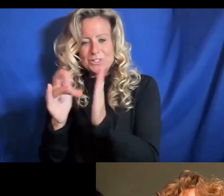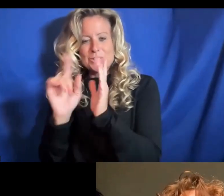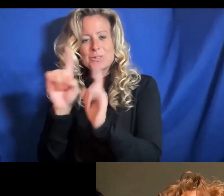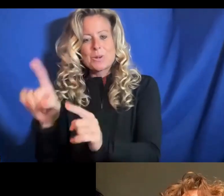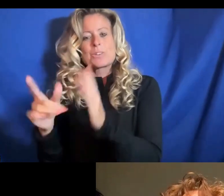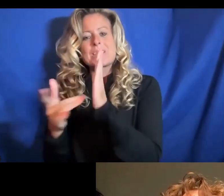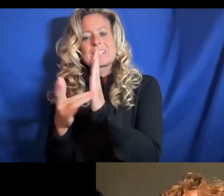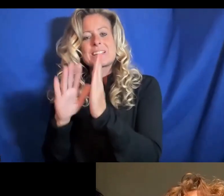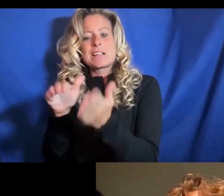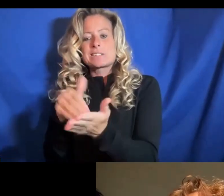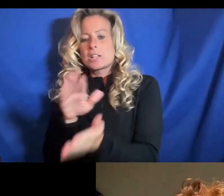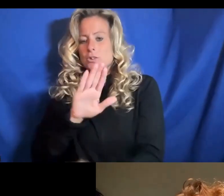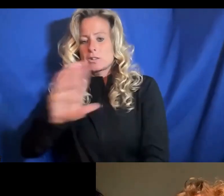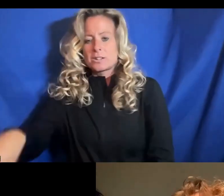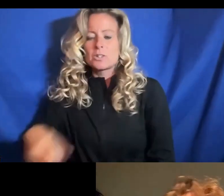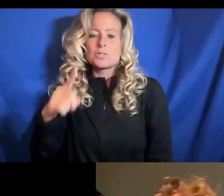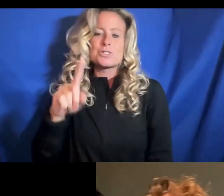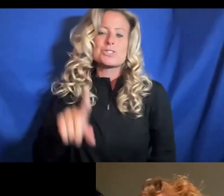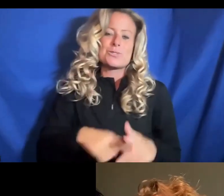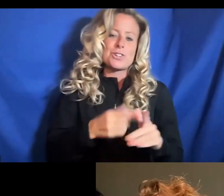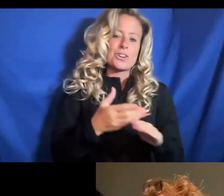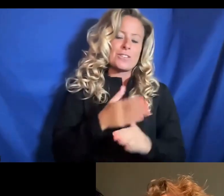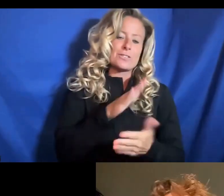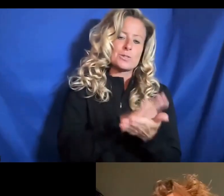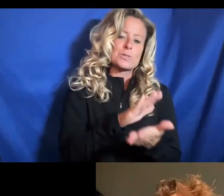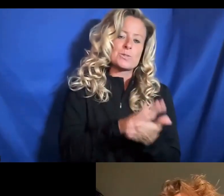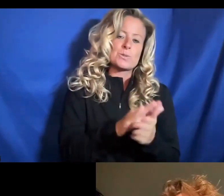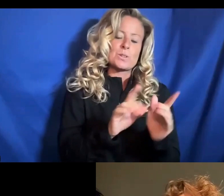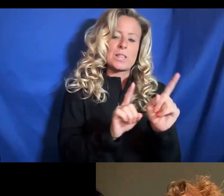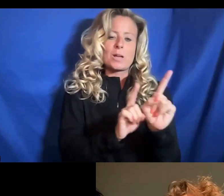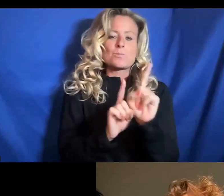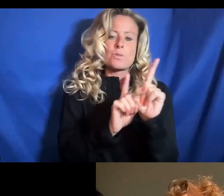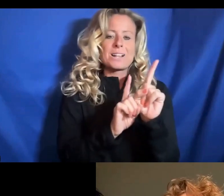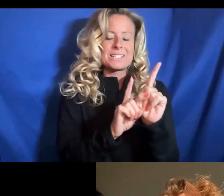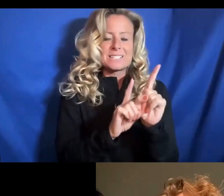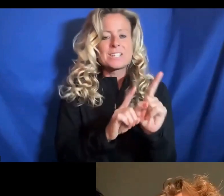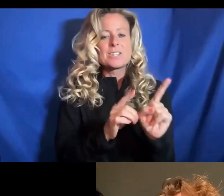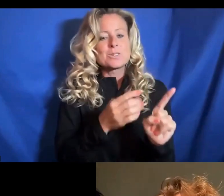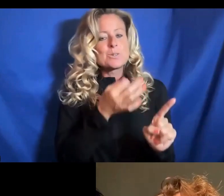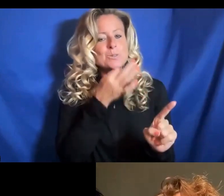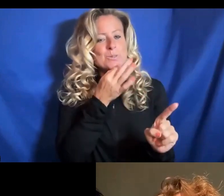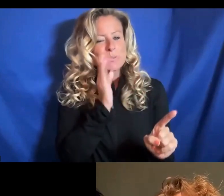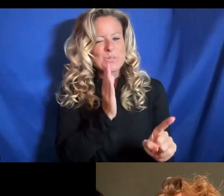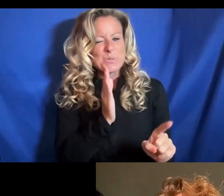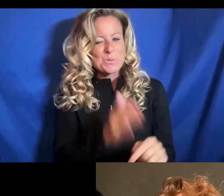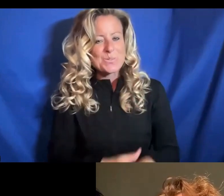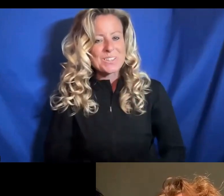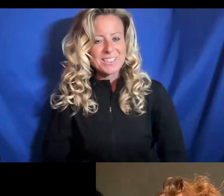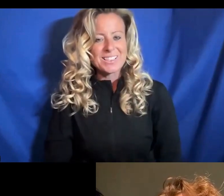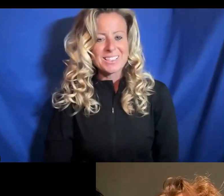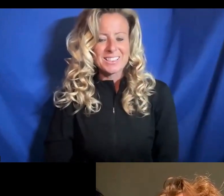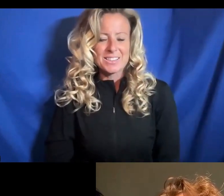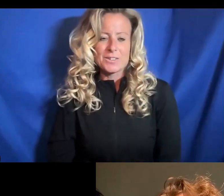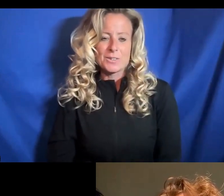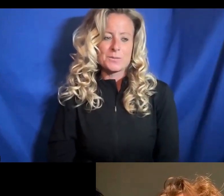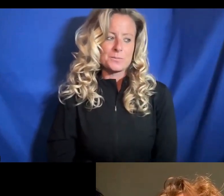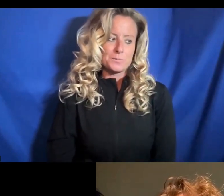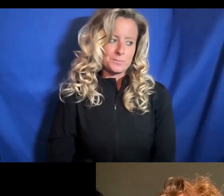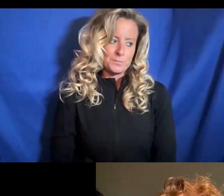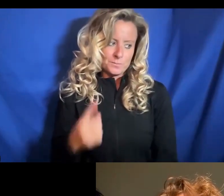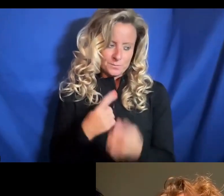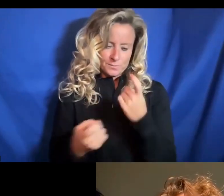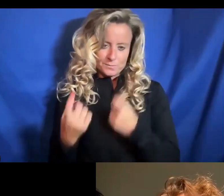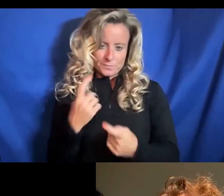Hmm. So she will start after school apprenticing and things like that very, very shortly. I'm getting a lot of questions